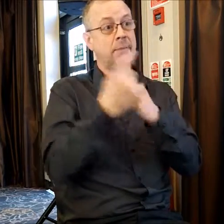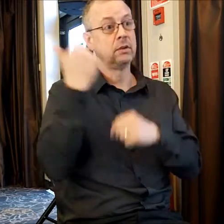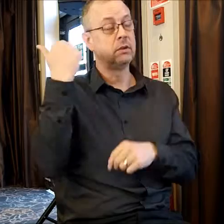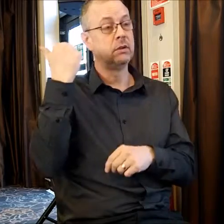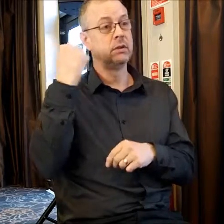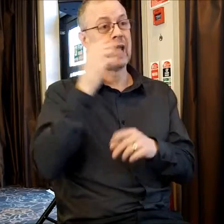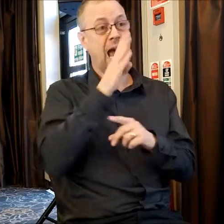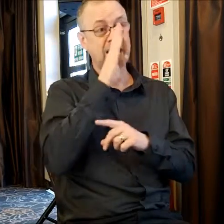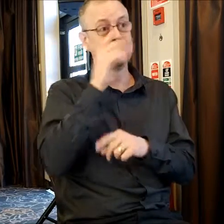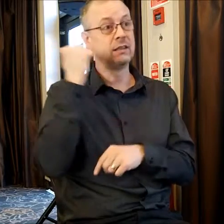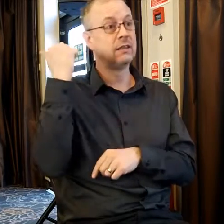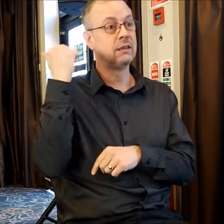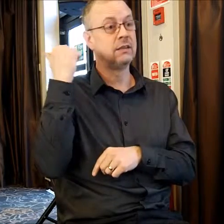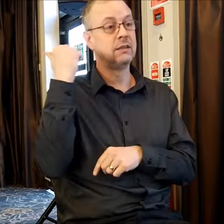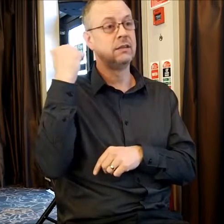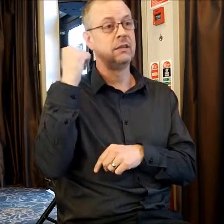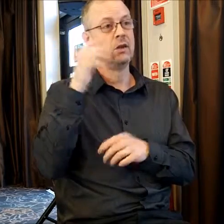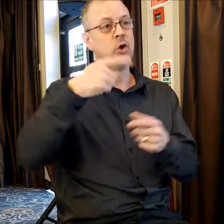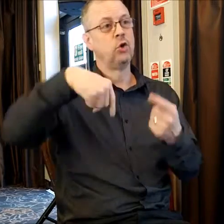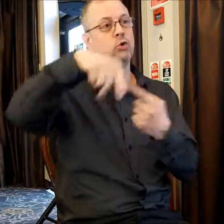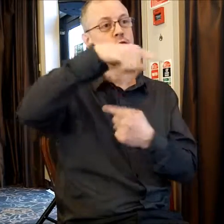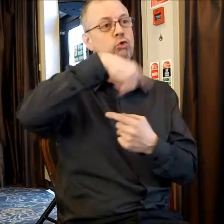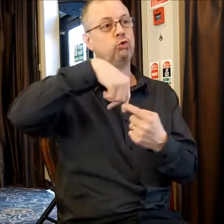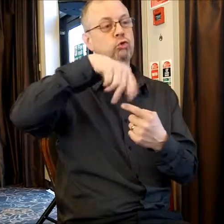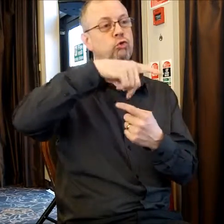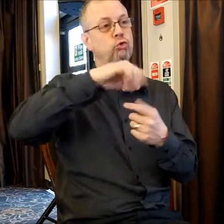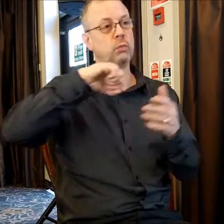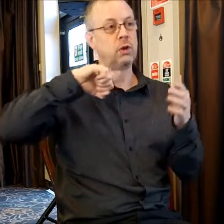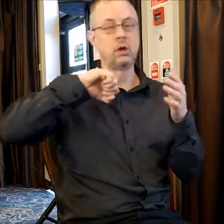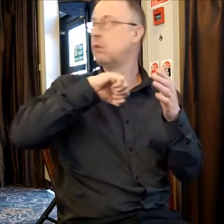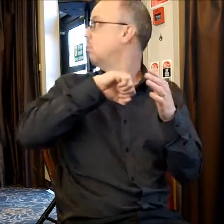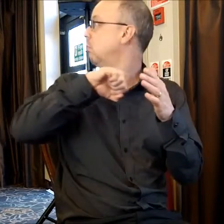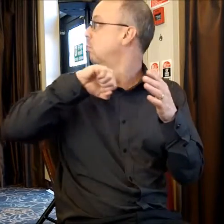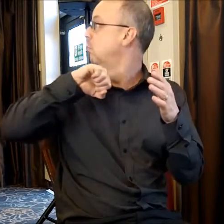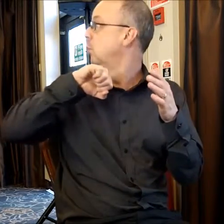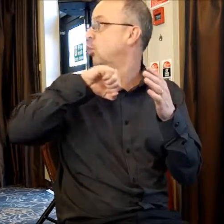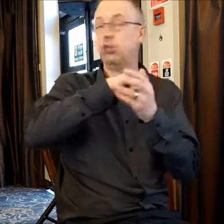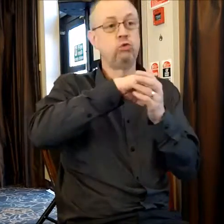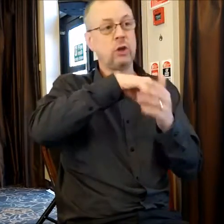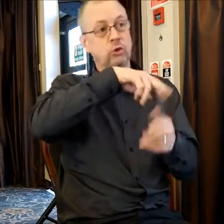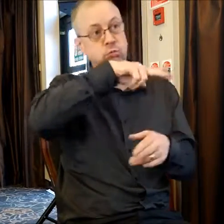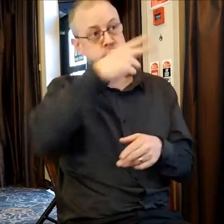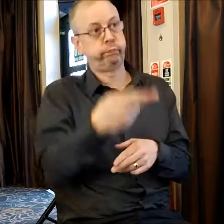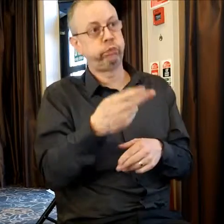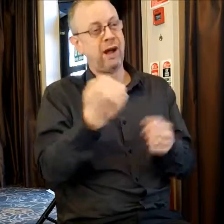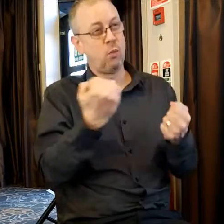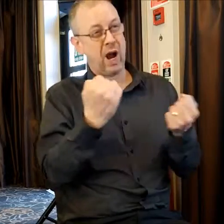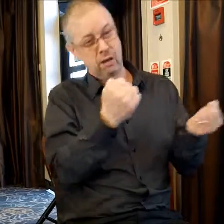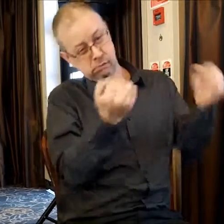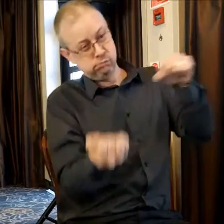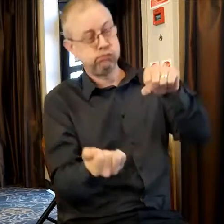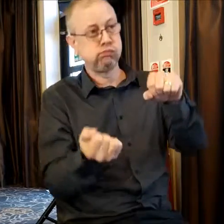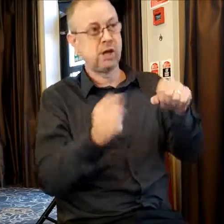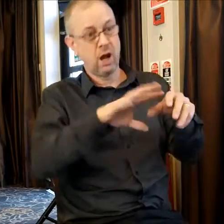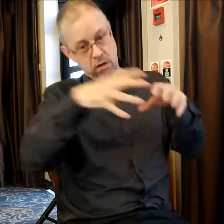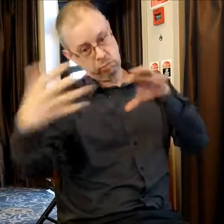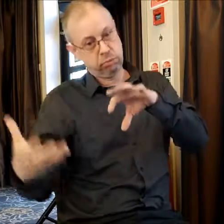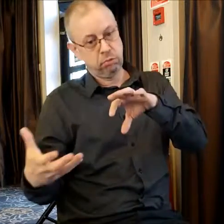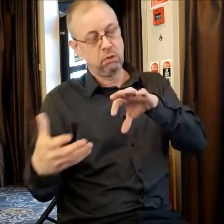looks terrible, but actually the driver walked away from it fine. I don't know how. When I got those photos, it was a real